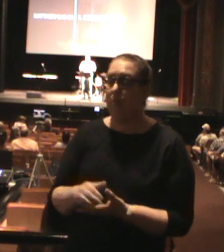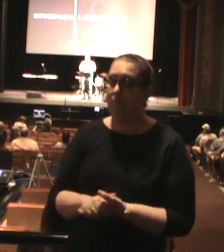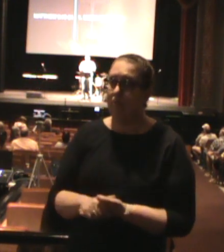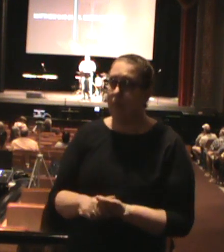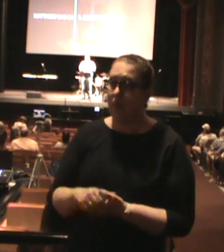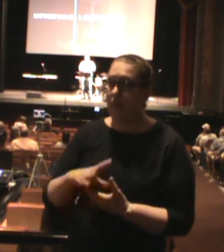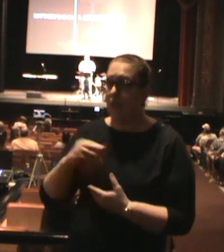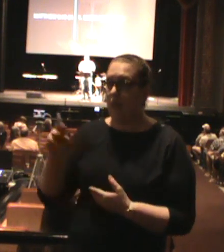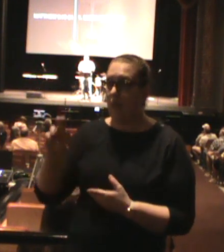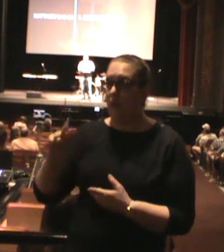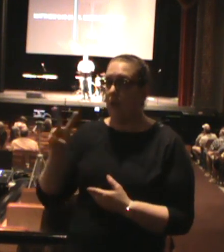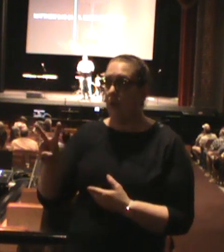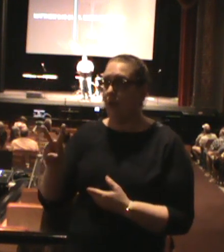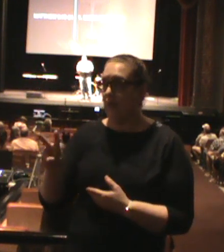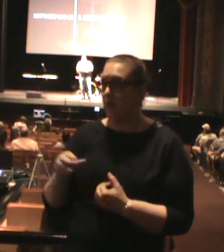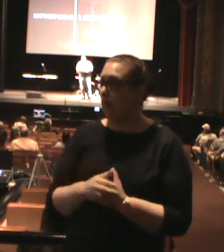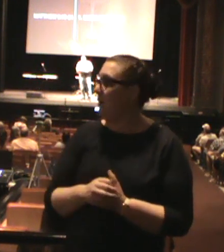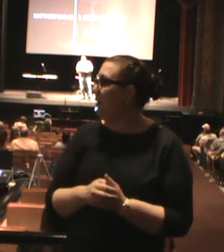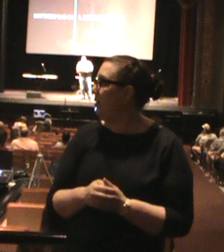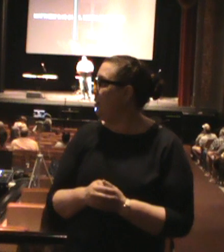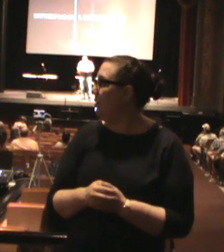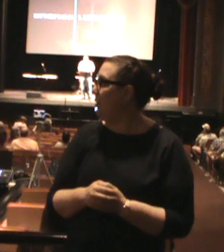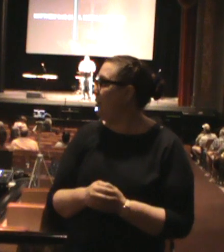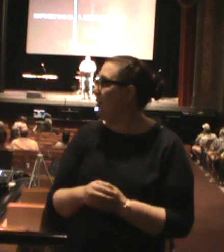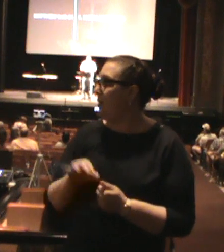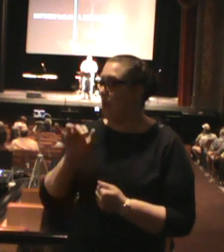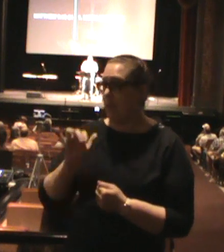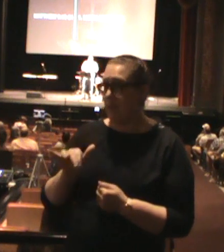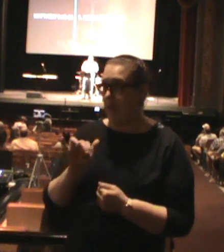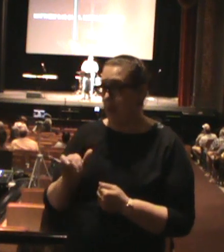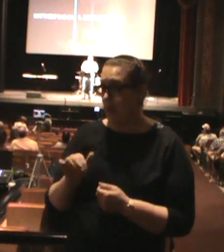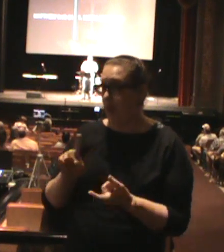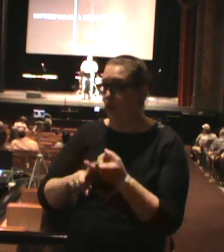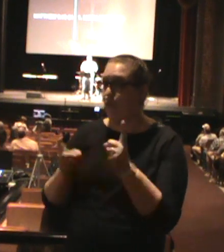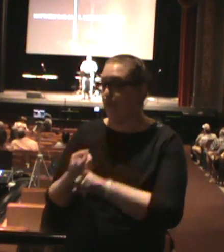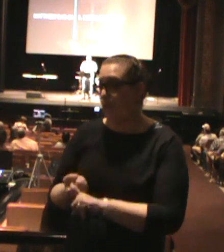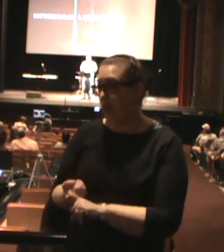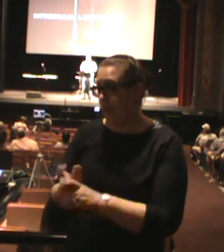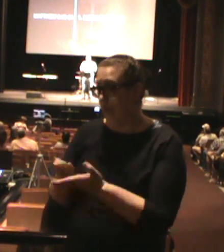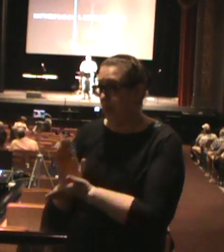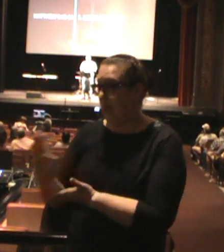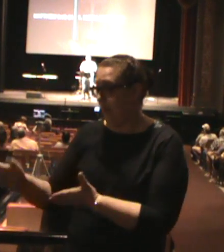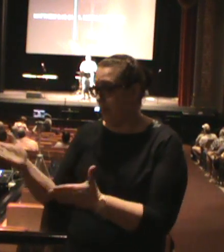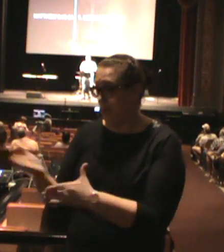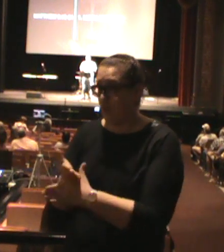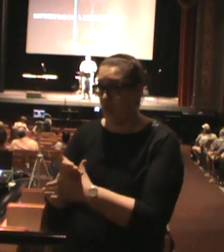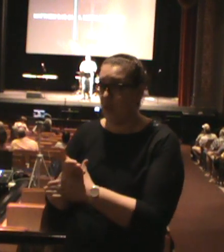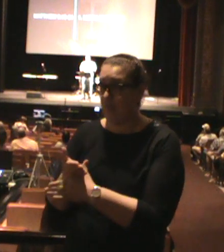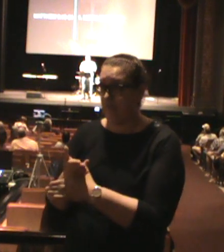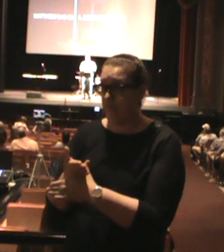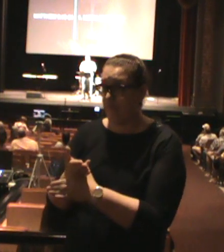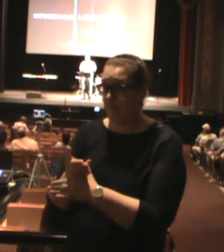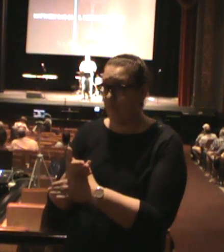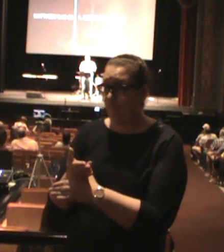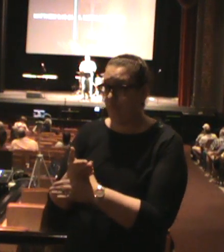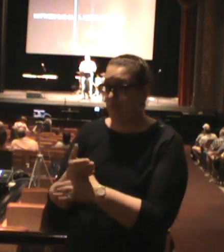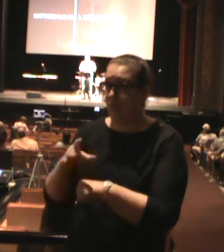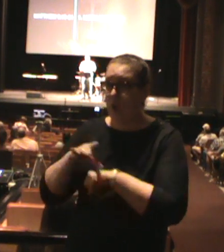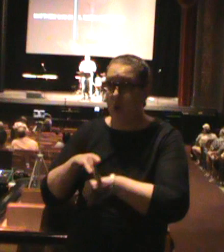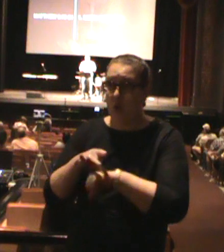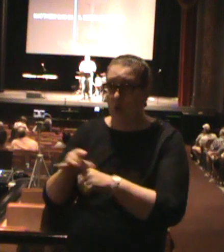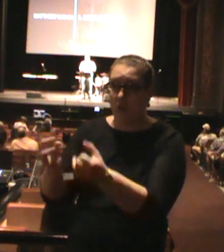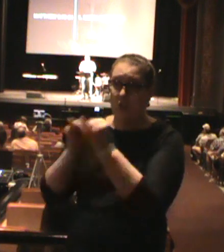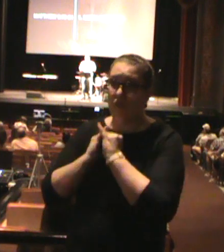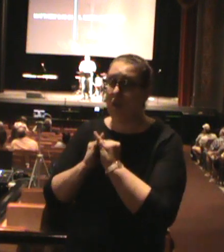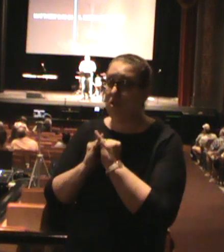RV that the bank president in town has lent them. Earthly treasures are fleeting,